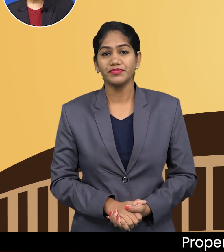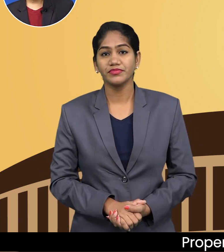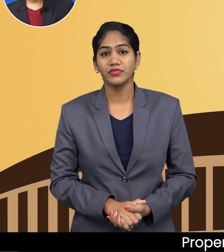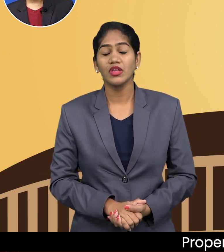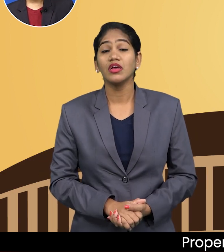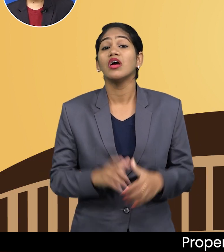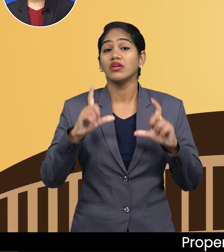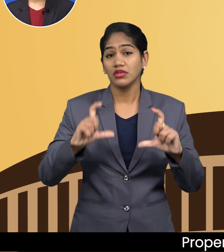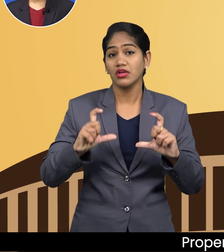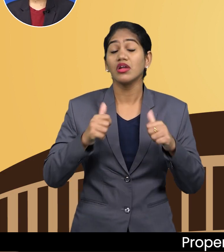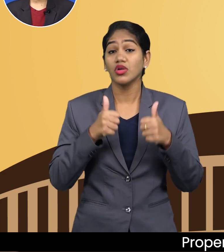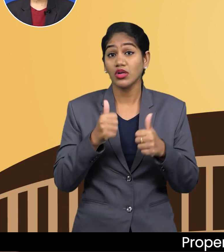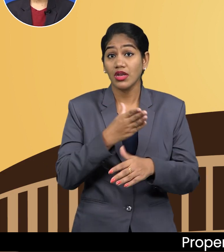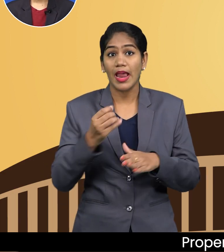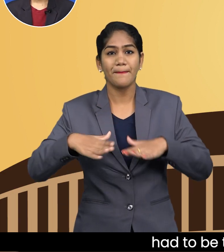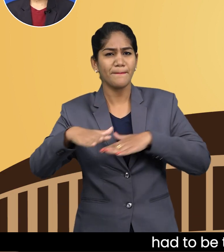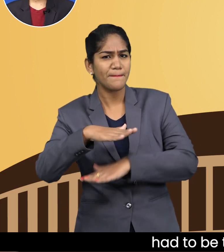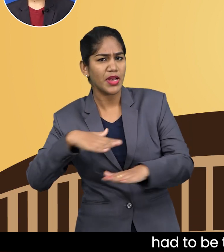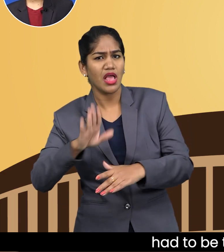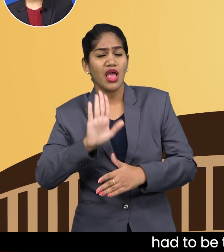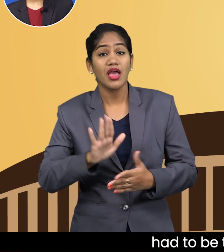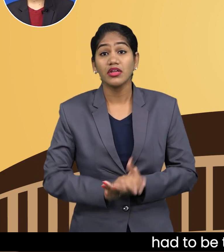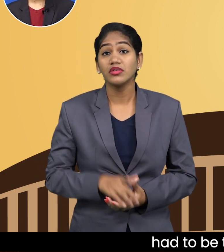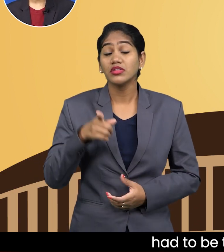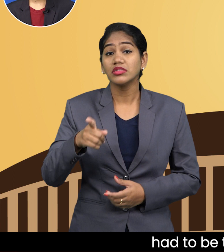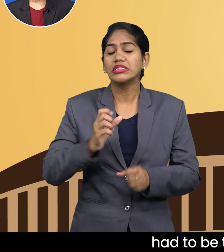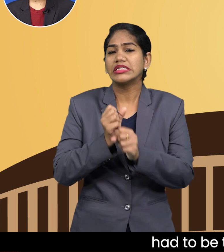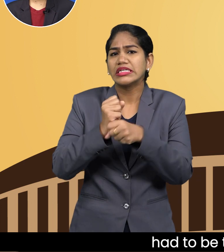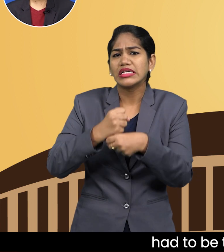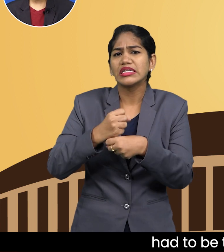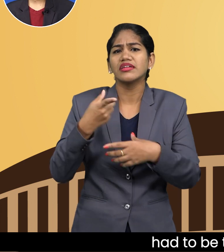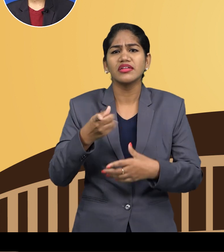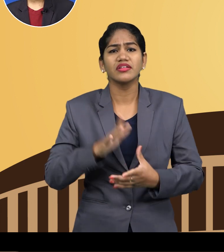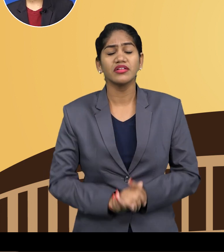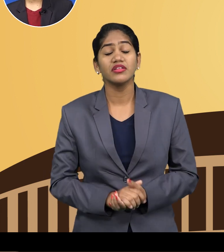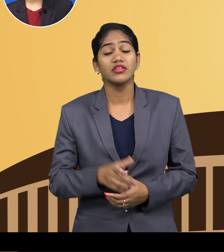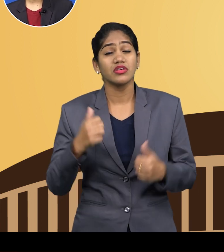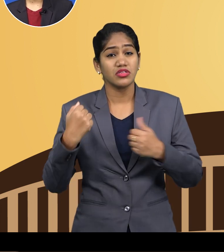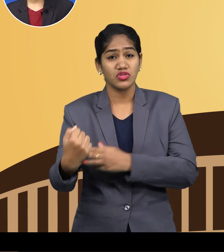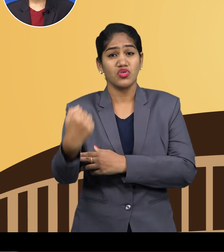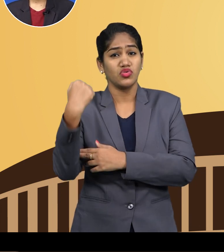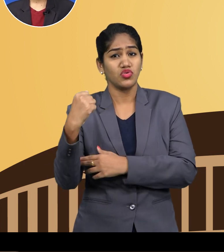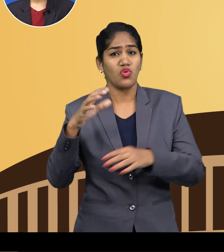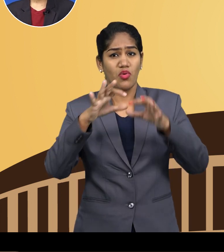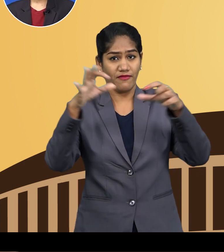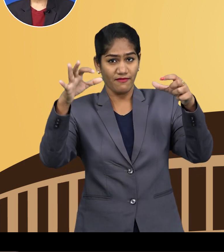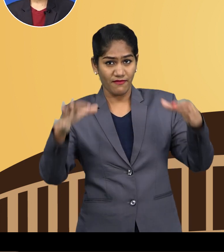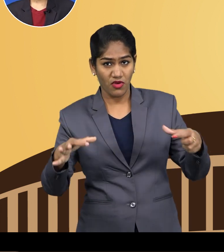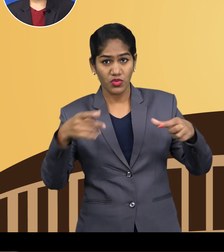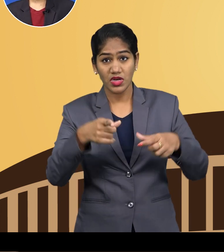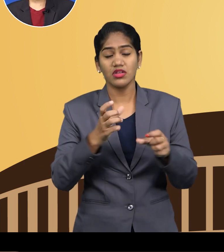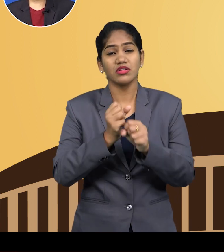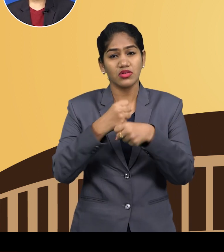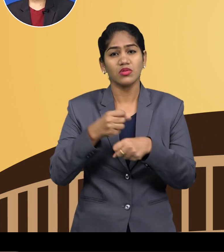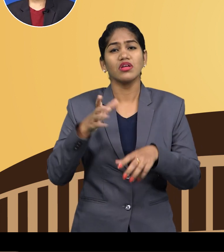Proper care and planning had to be taken to create a strong foundation.